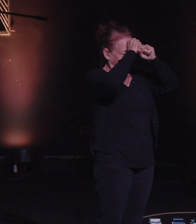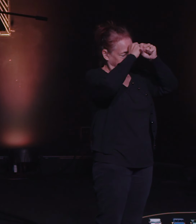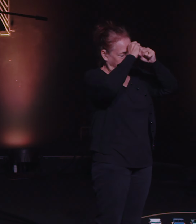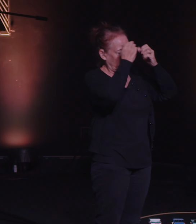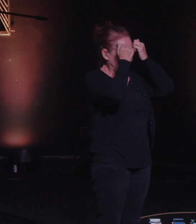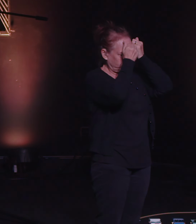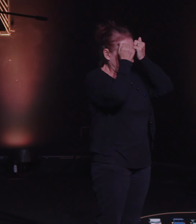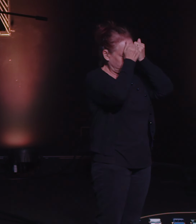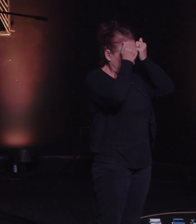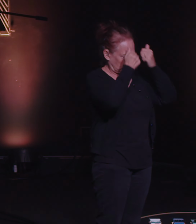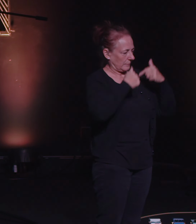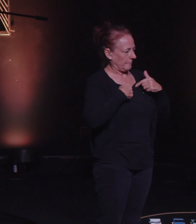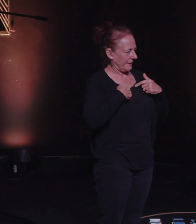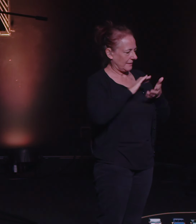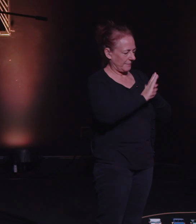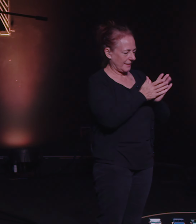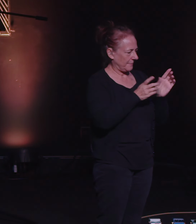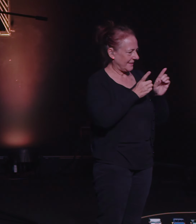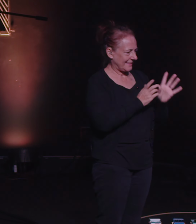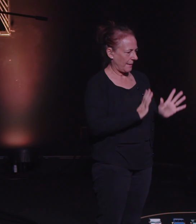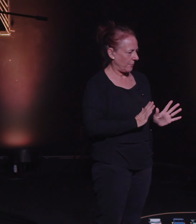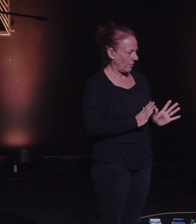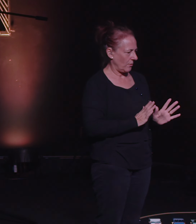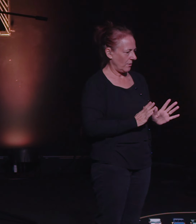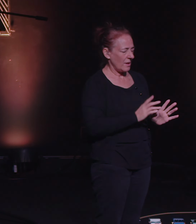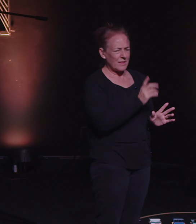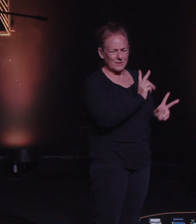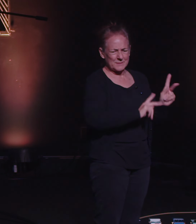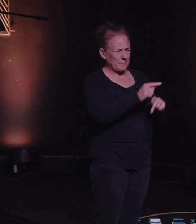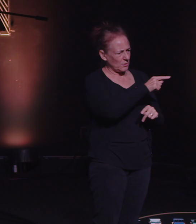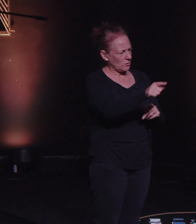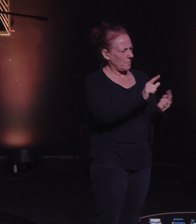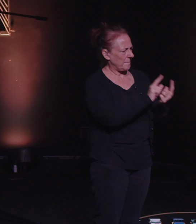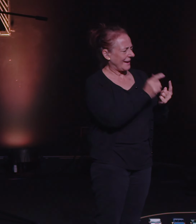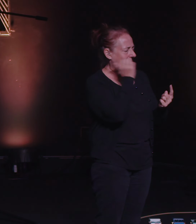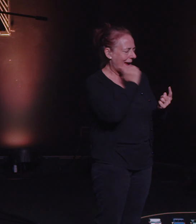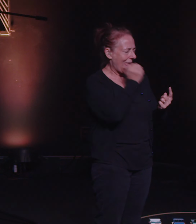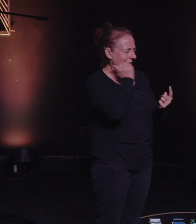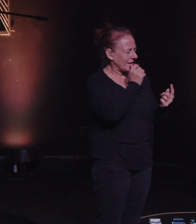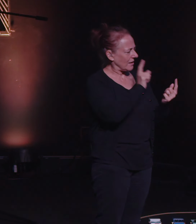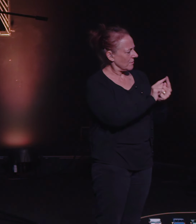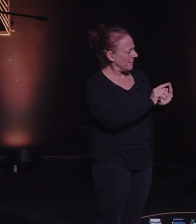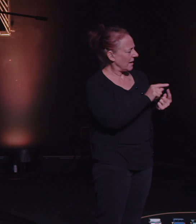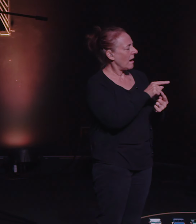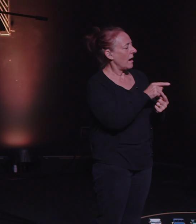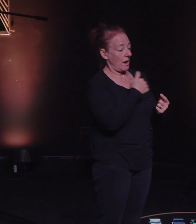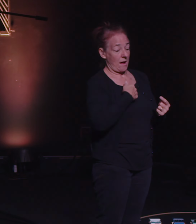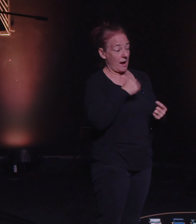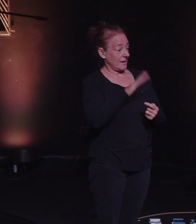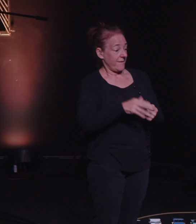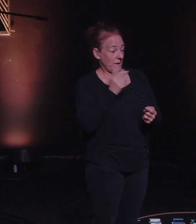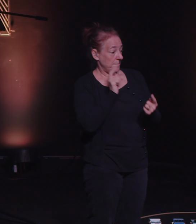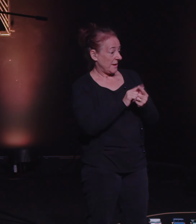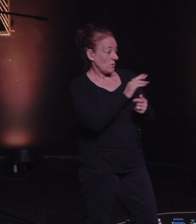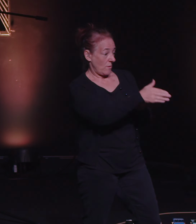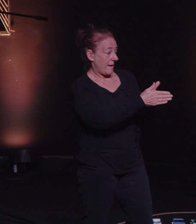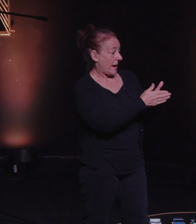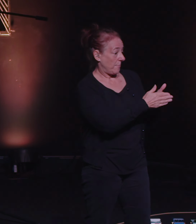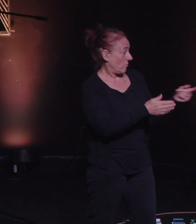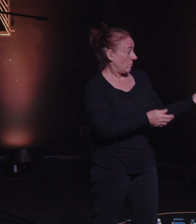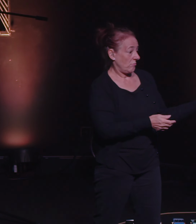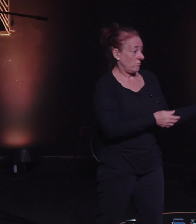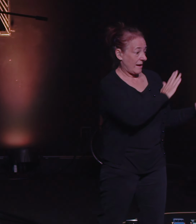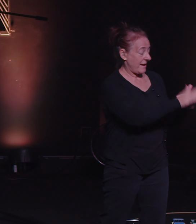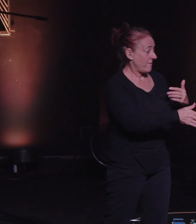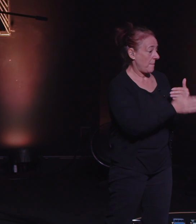enough events for discipleship. There are people you will interact with every single day that we will never see. Maybe we will. Maybe they start coming to